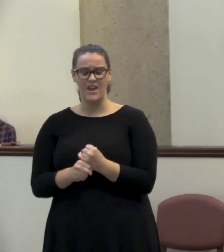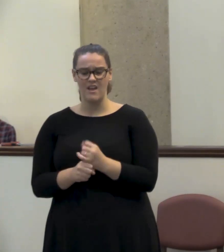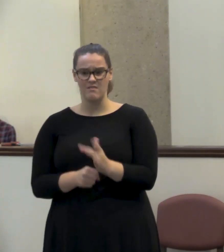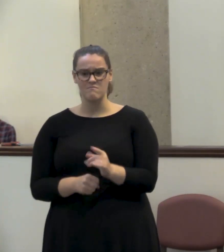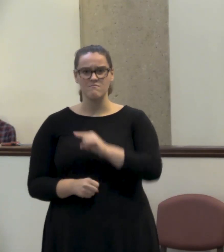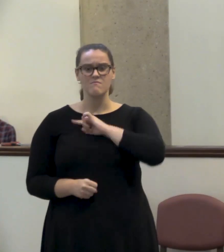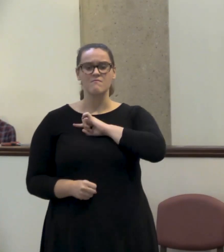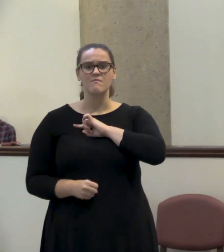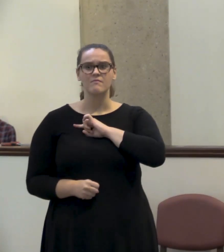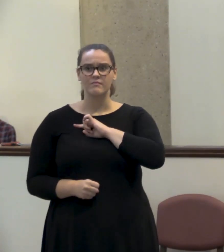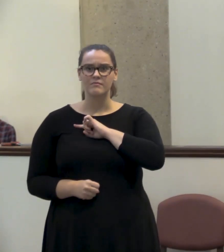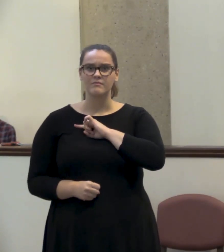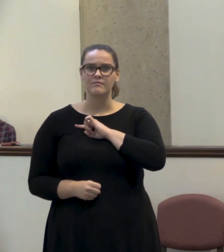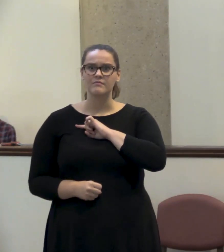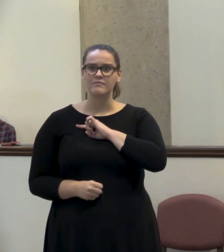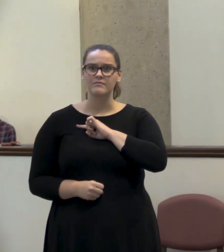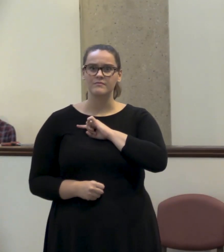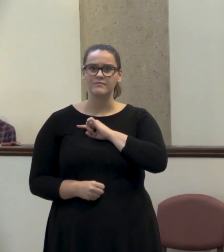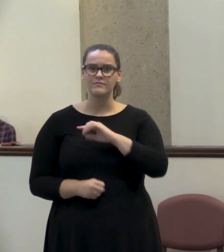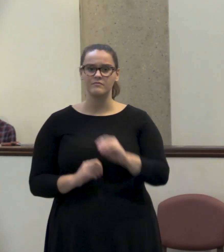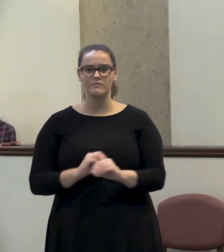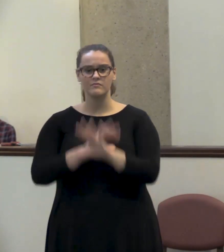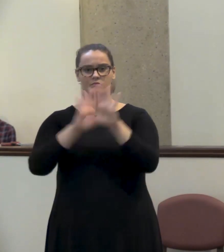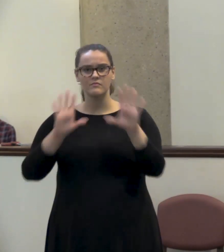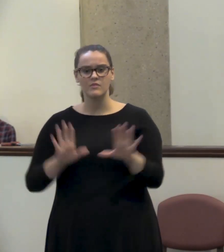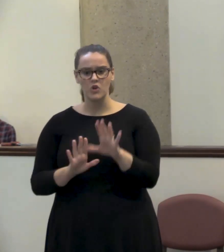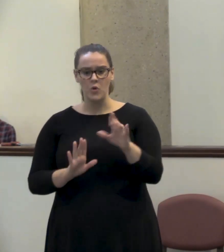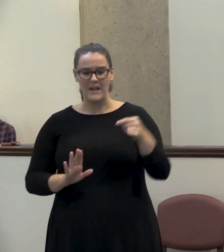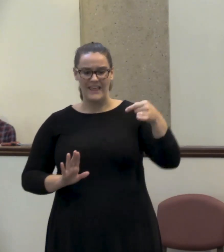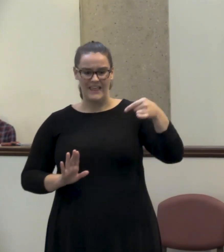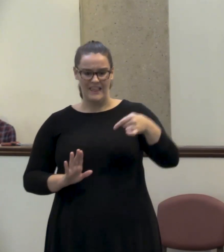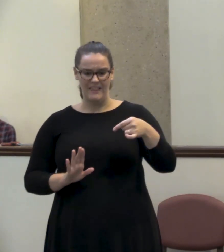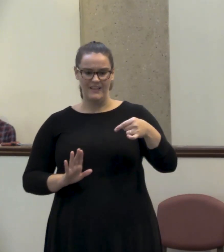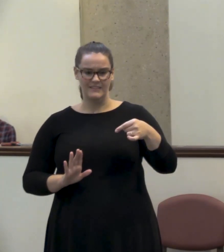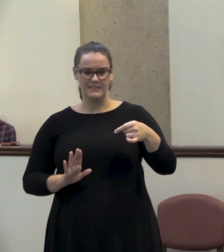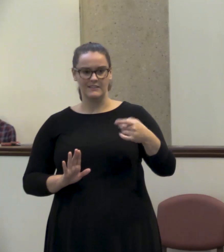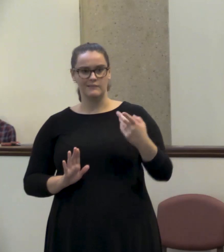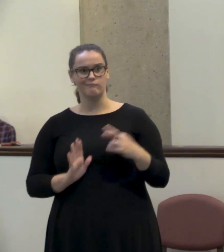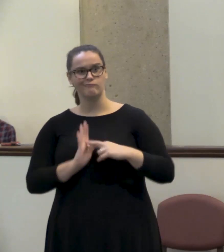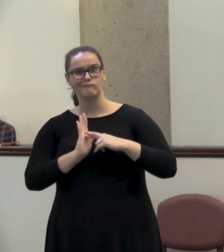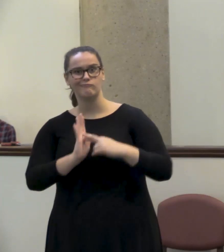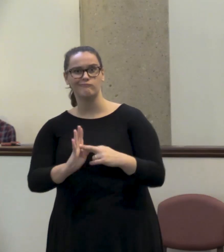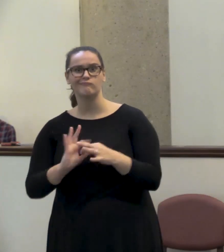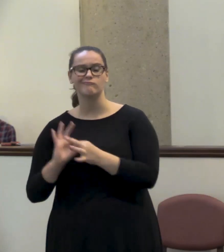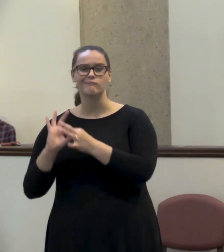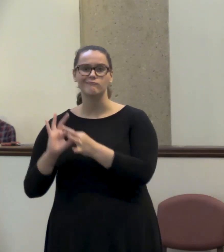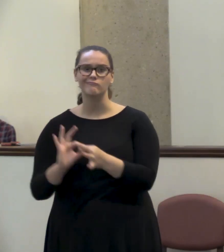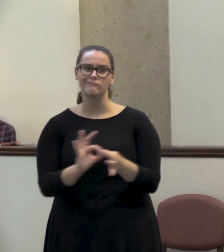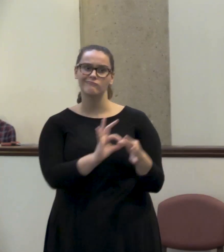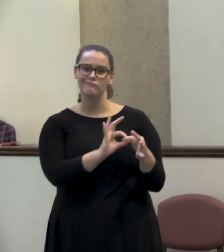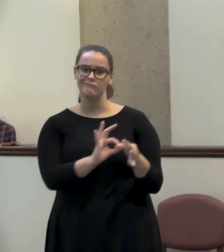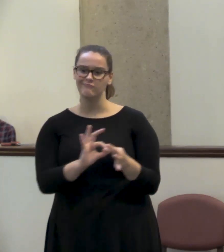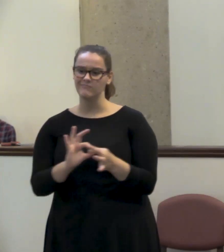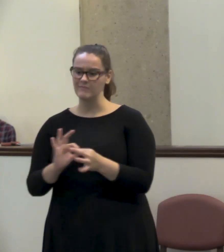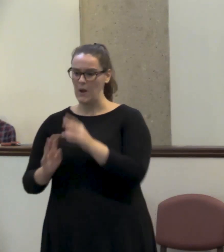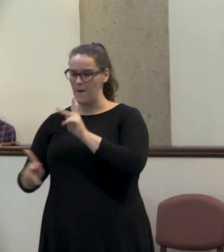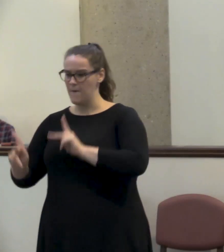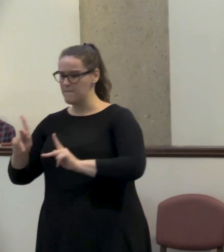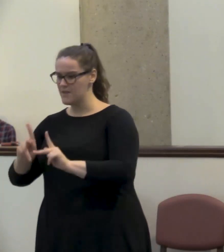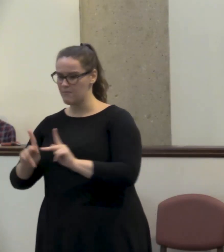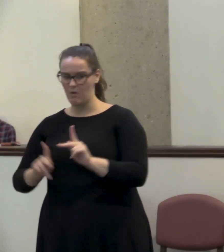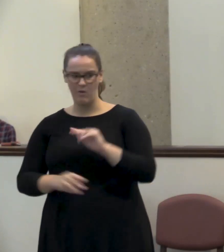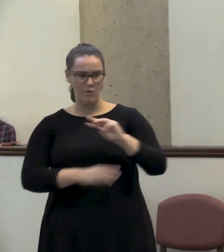as it is expressed in this image of the interconnected web? How does it apply to a world